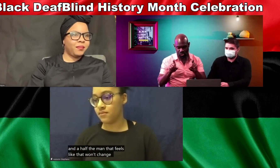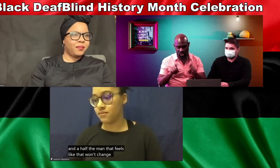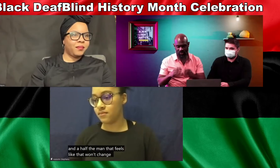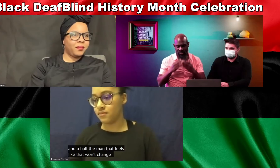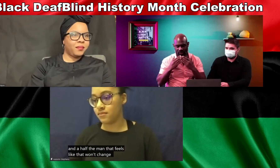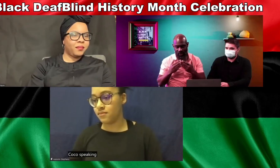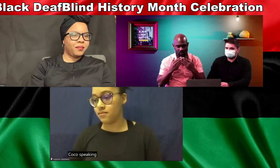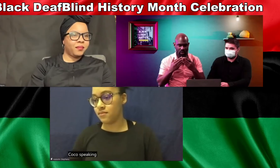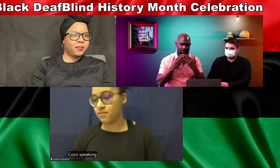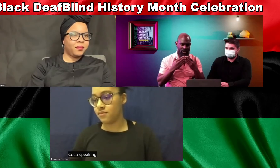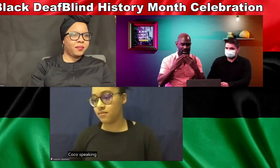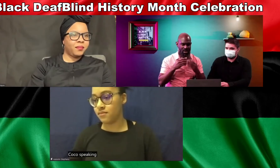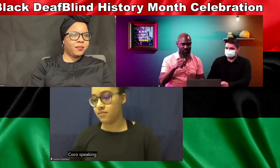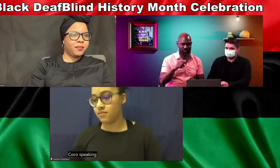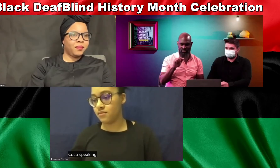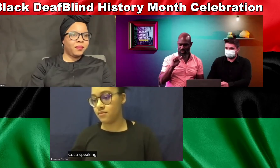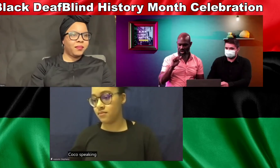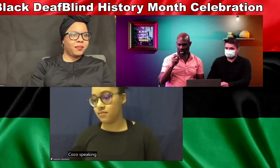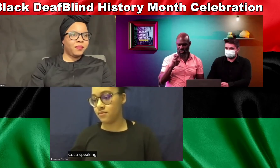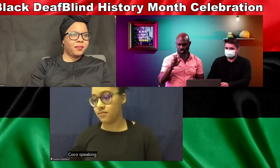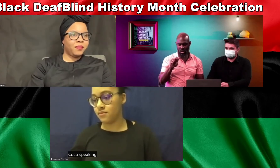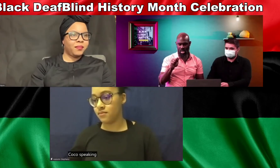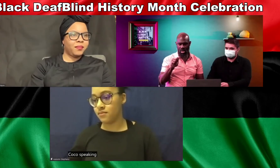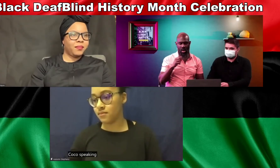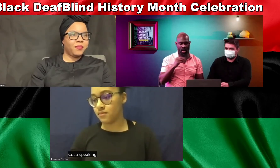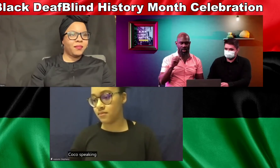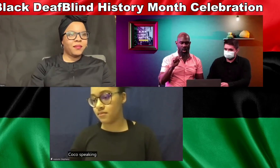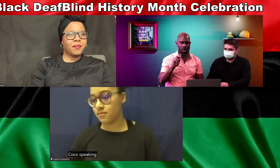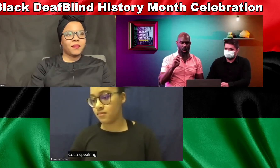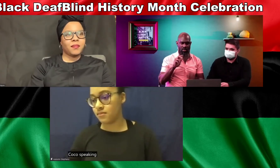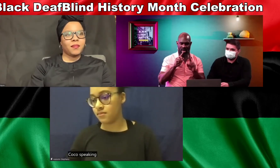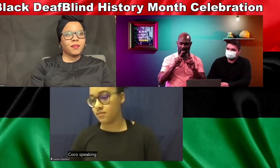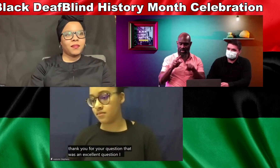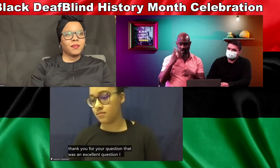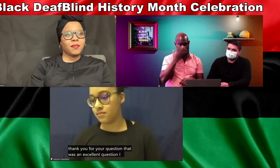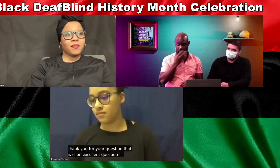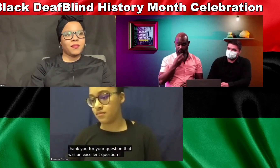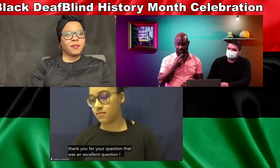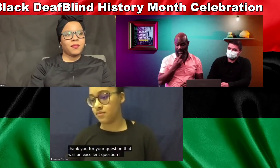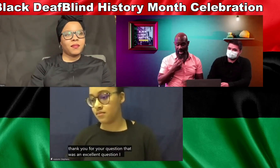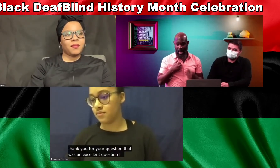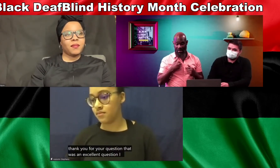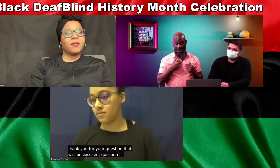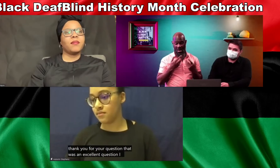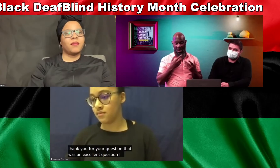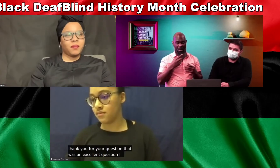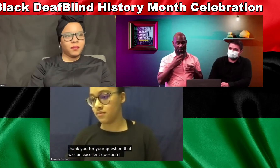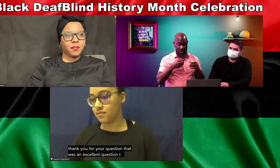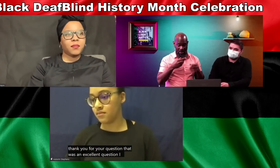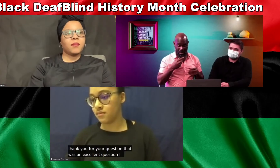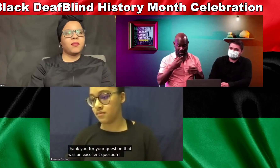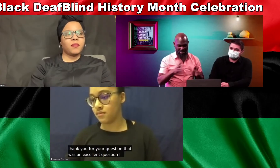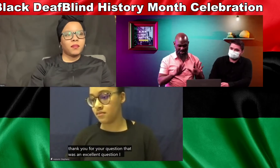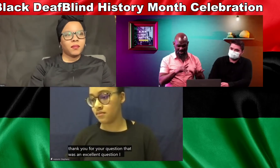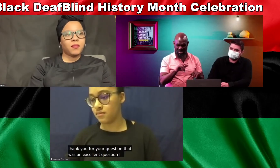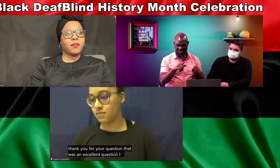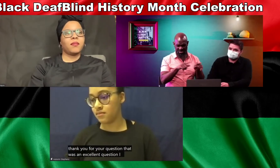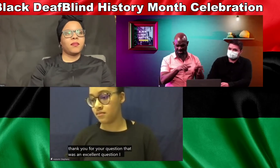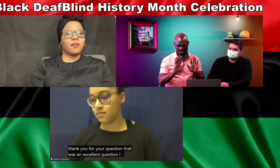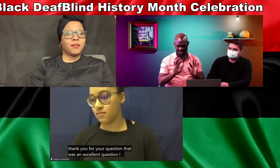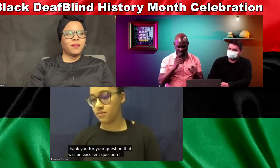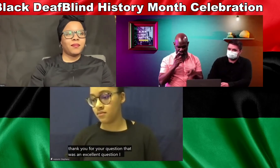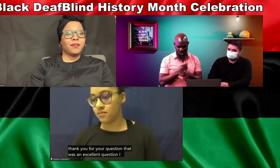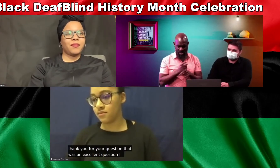Thank you for your question. That was an excellent question. I appreciate that you brought that up. Ashley and Autumn, once again,